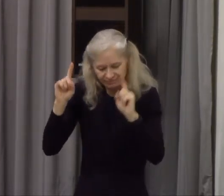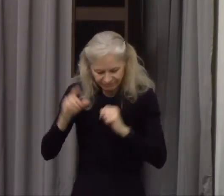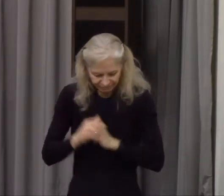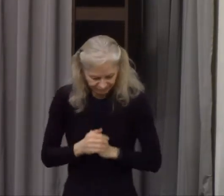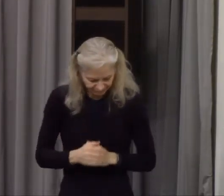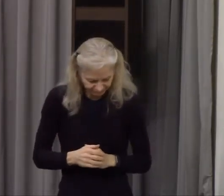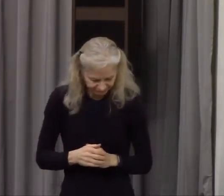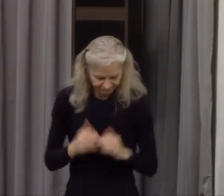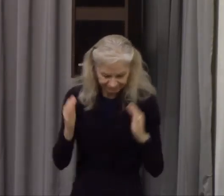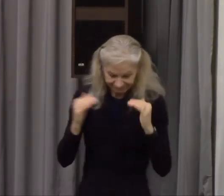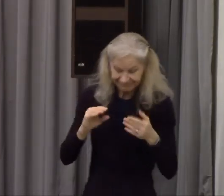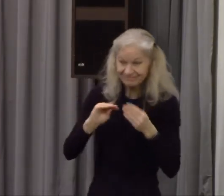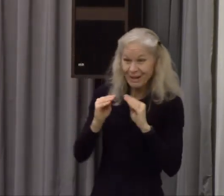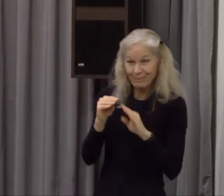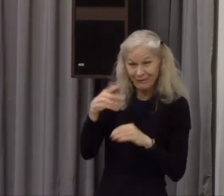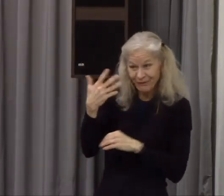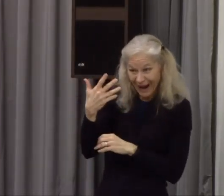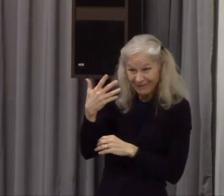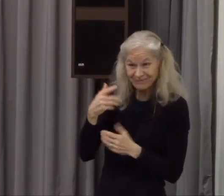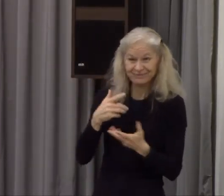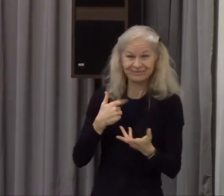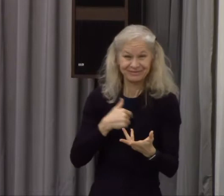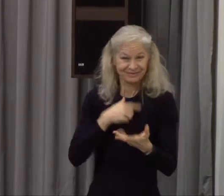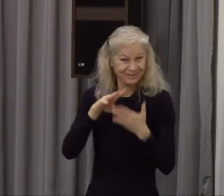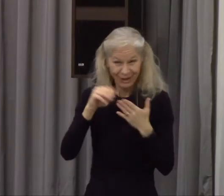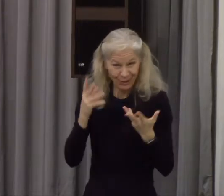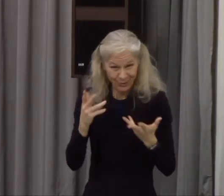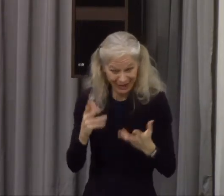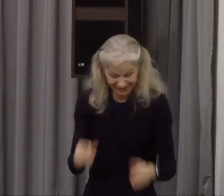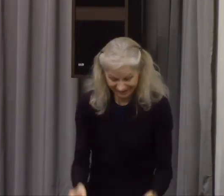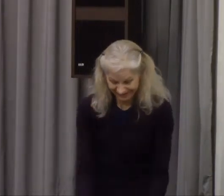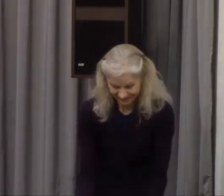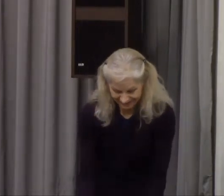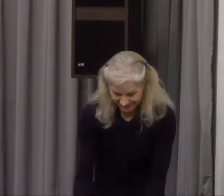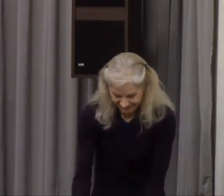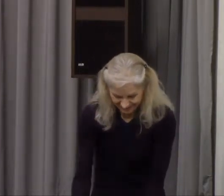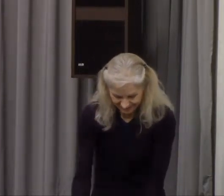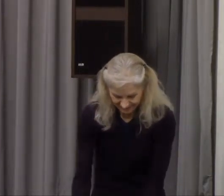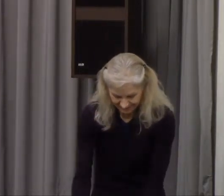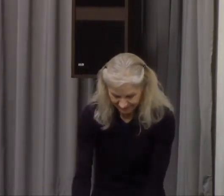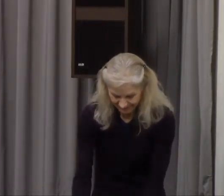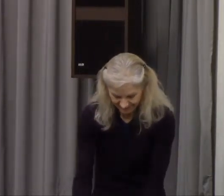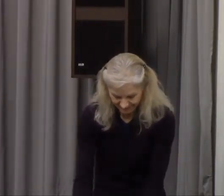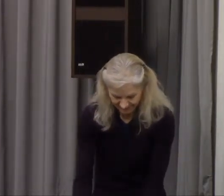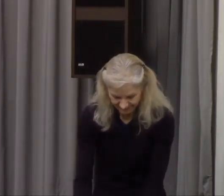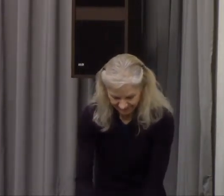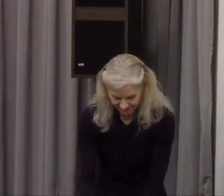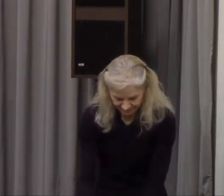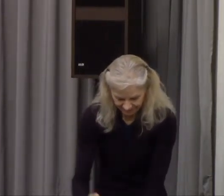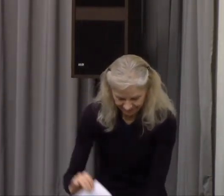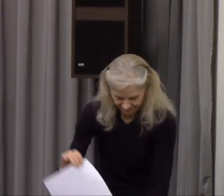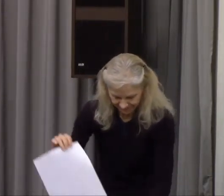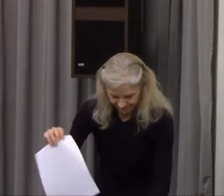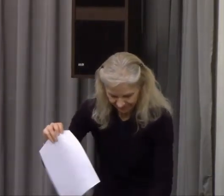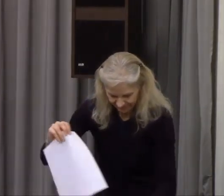Number five, we learn Jesus Christ came with divine tribulation.